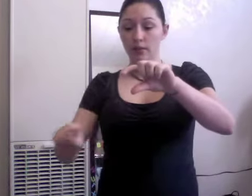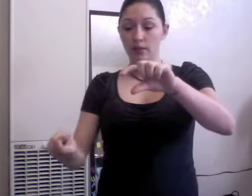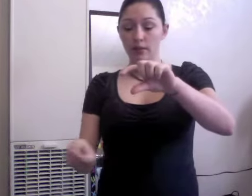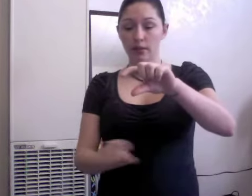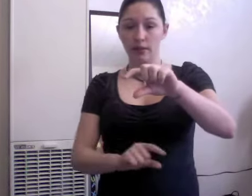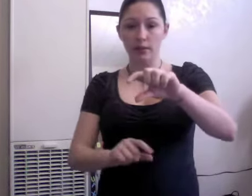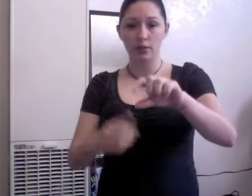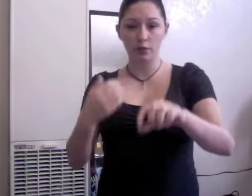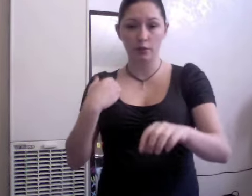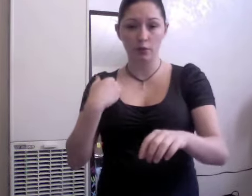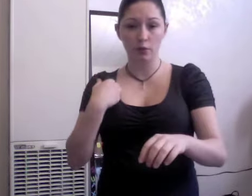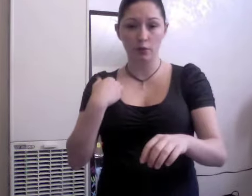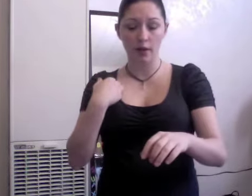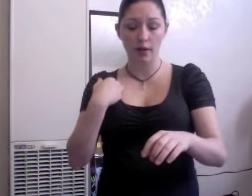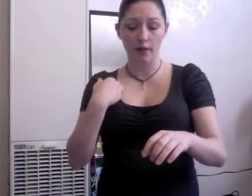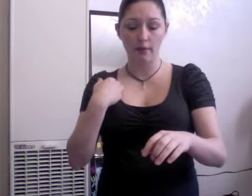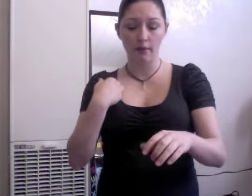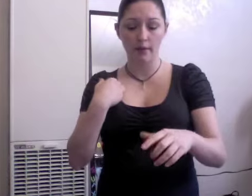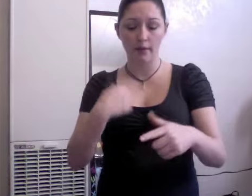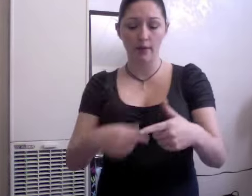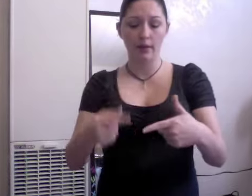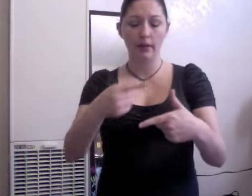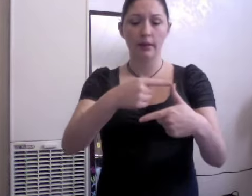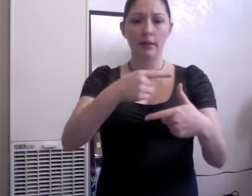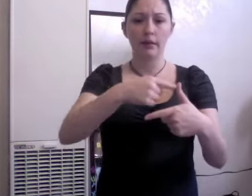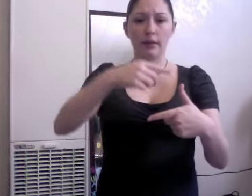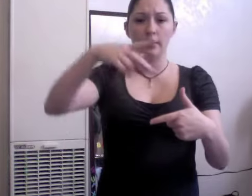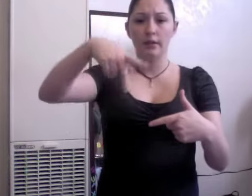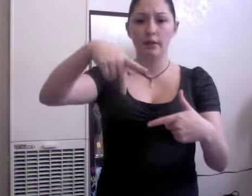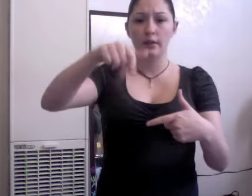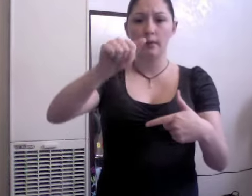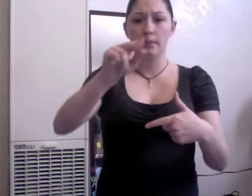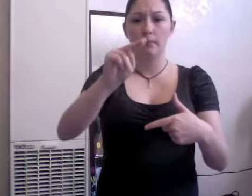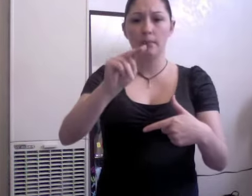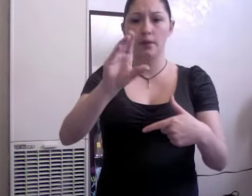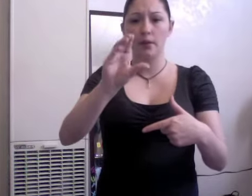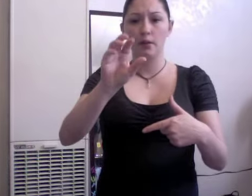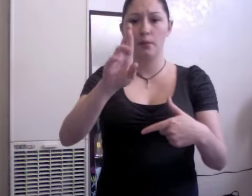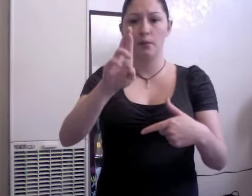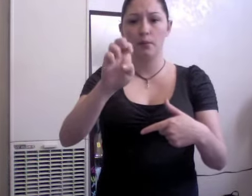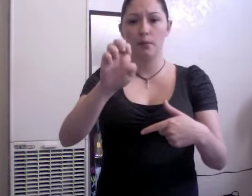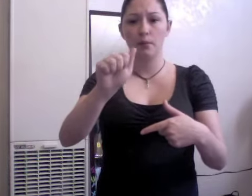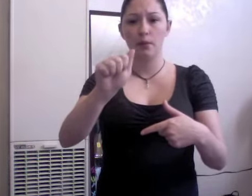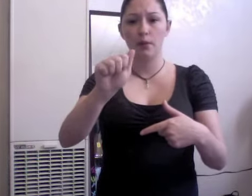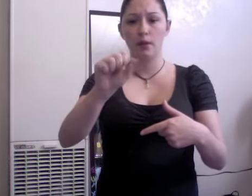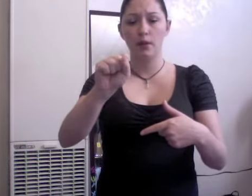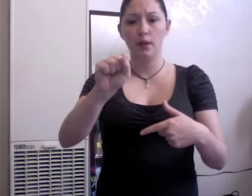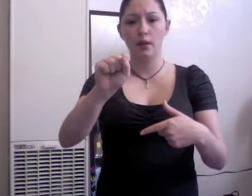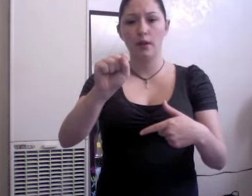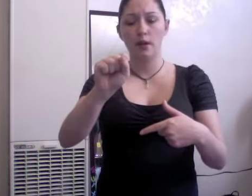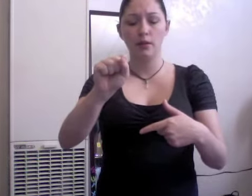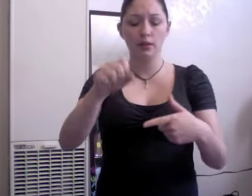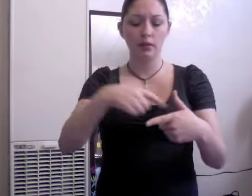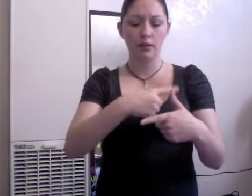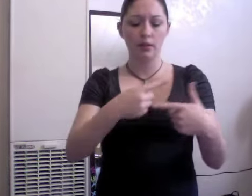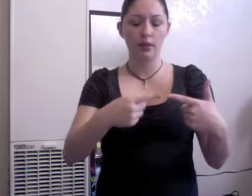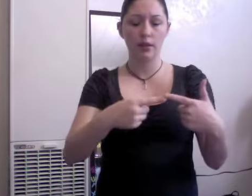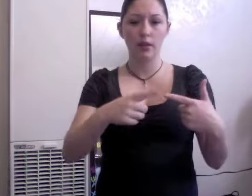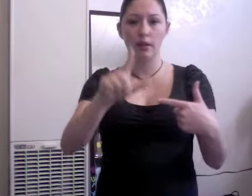function of both the pancreas and the liver, I wanted to go ahead and mention those and talk a little bit more about each of them, as well as the